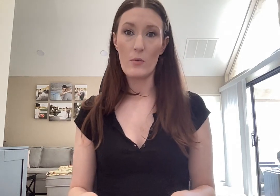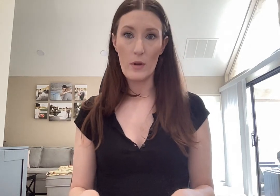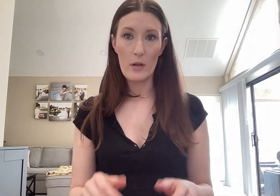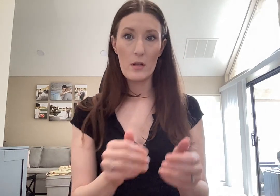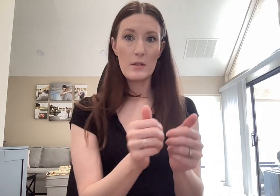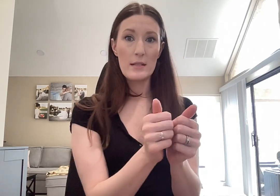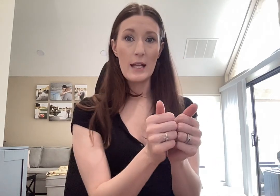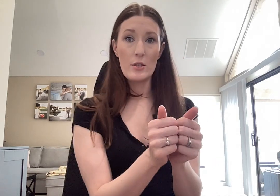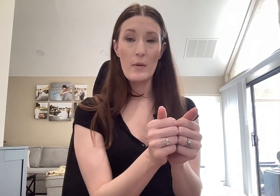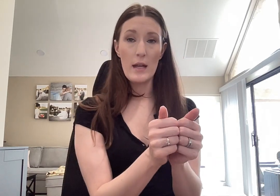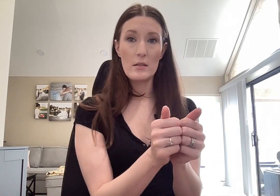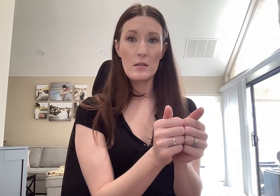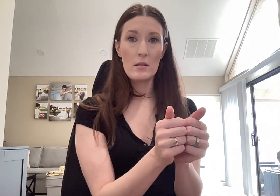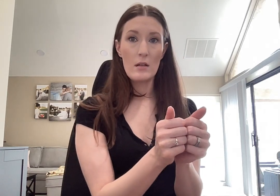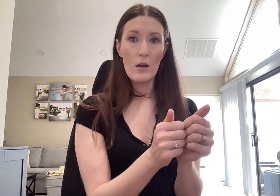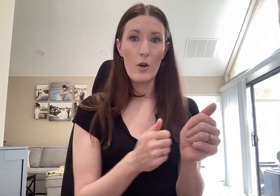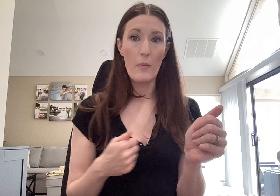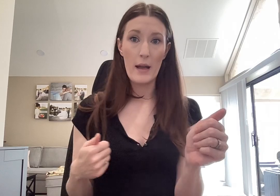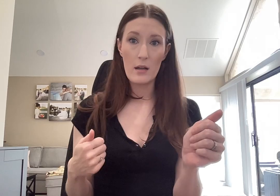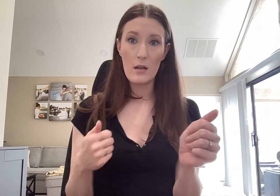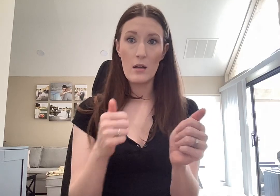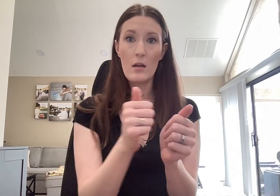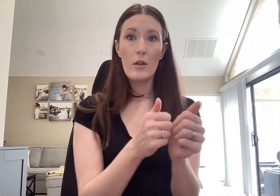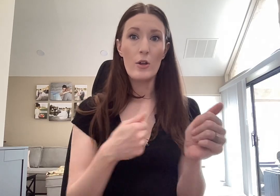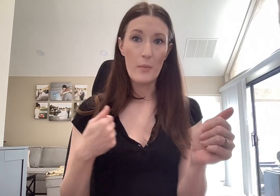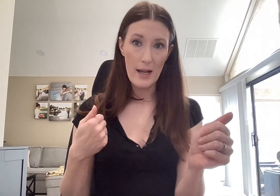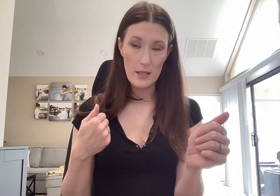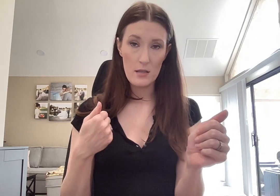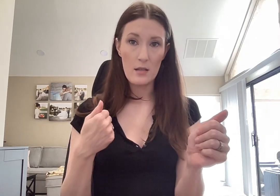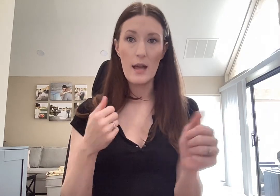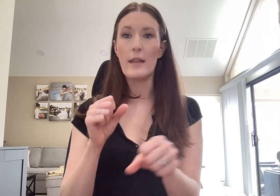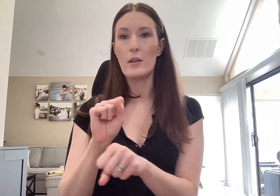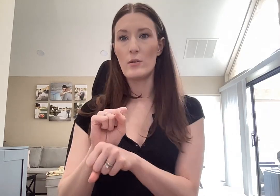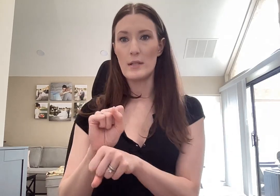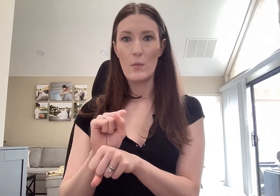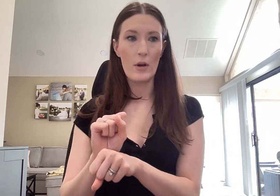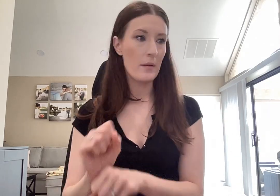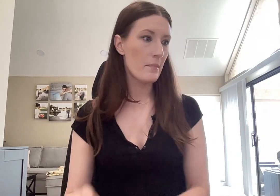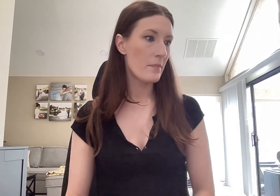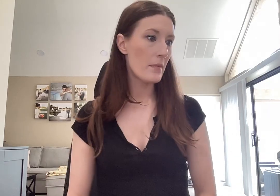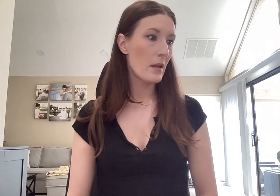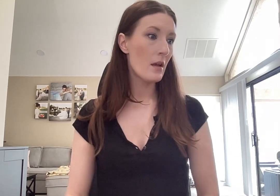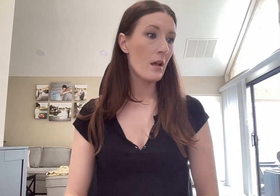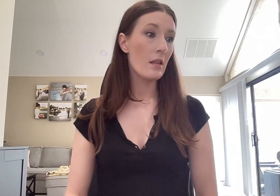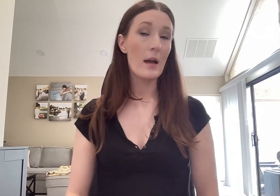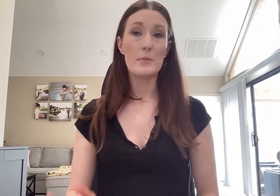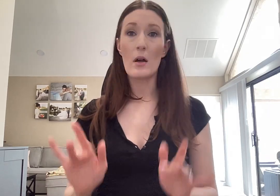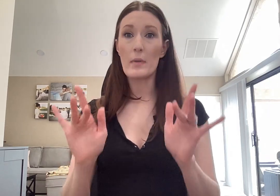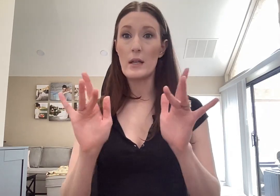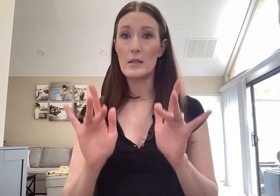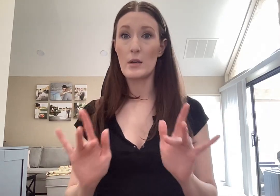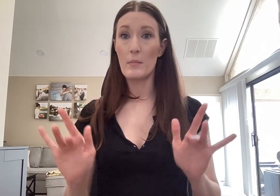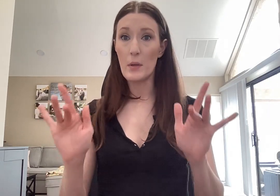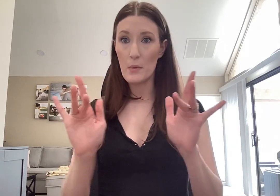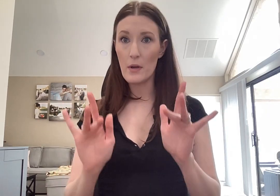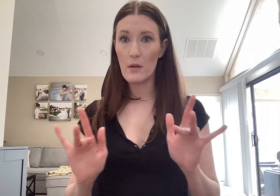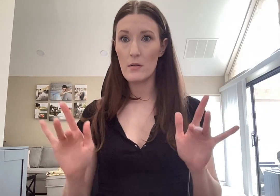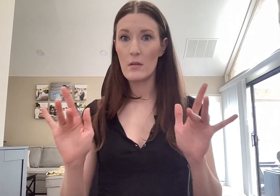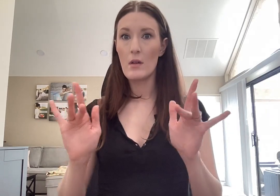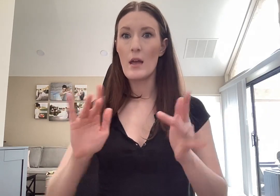work. Take 2 A's. Go back. You're behind. And then you can say work. Laptop is computer,